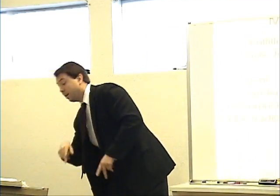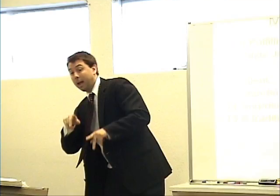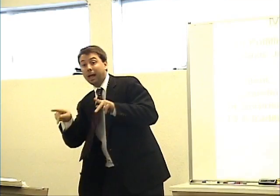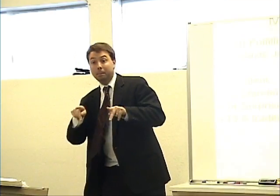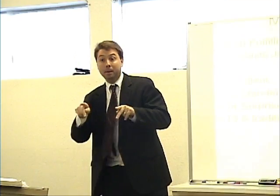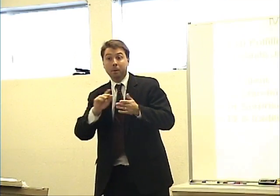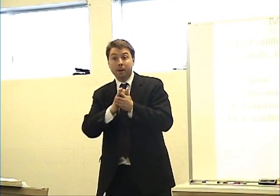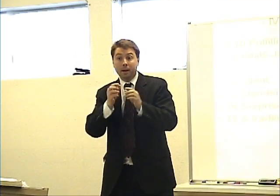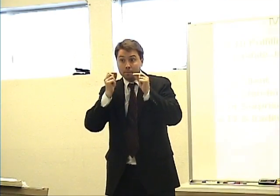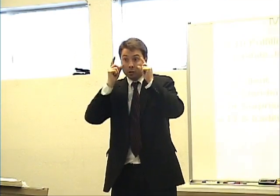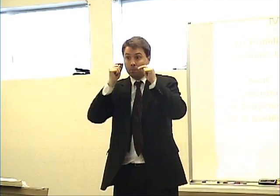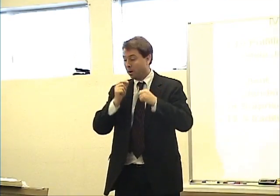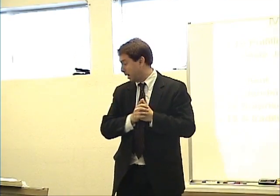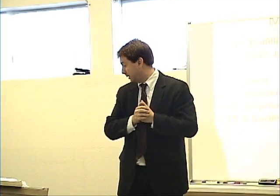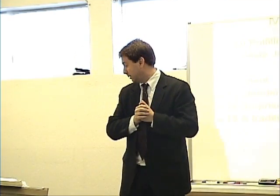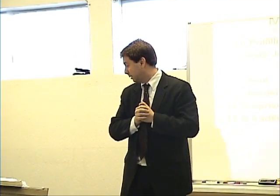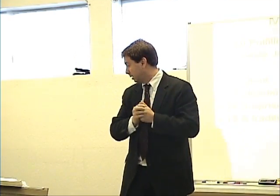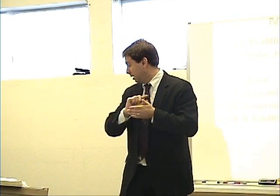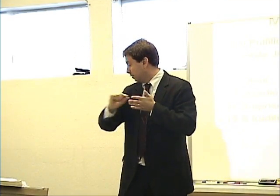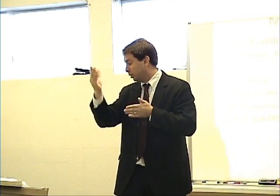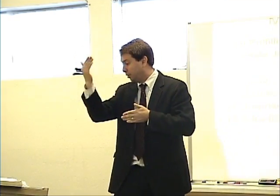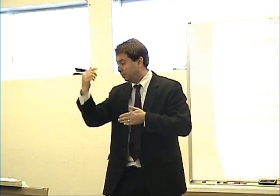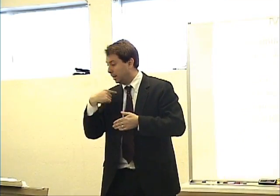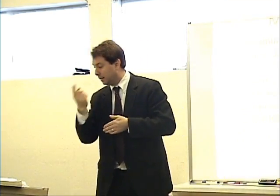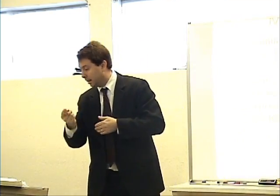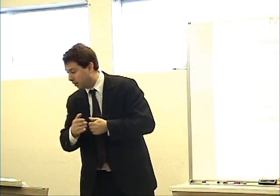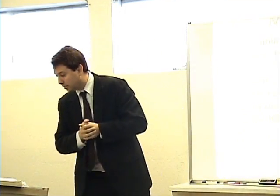him. And people become surprised. Verse 15 tells,